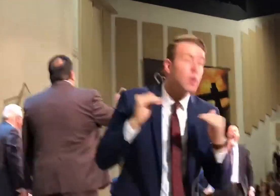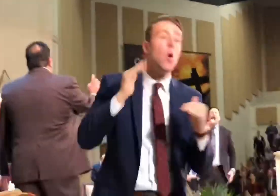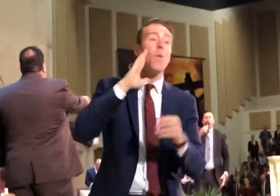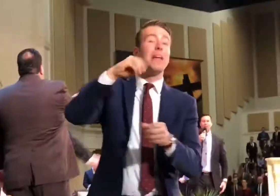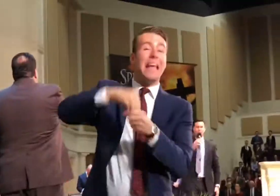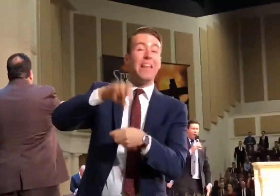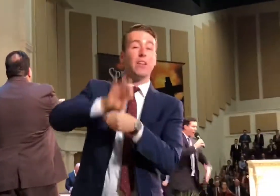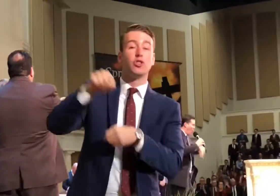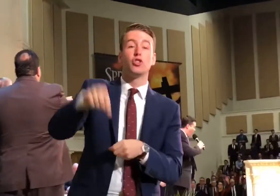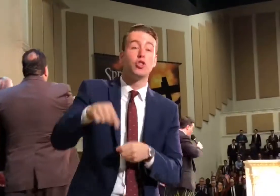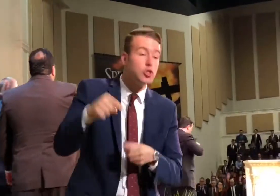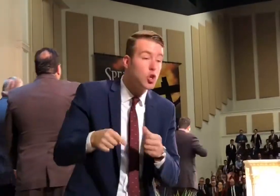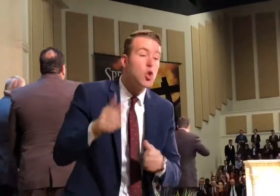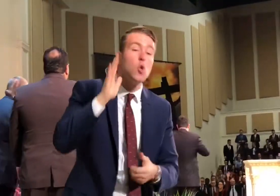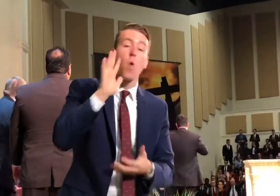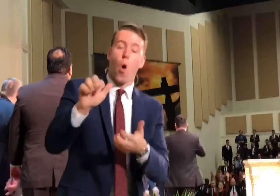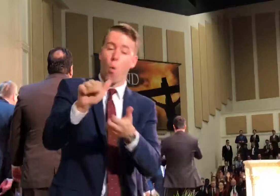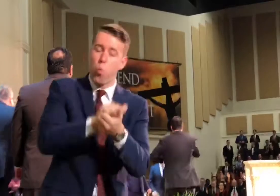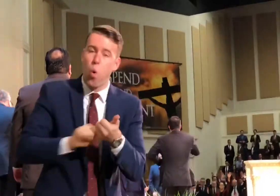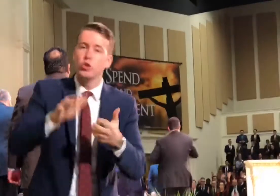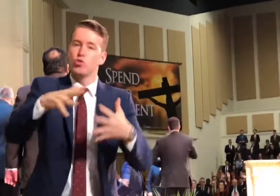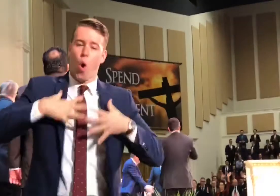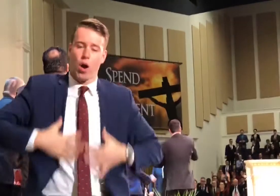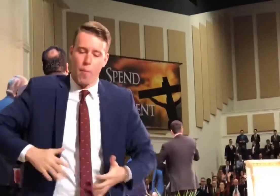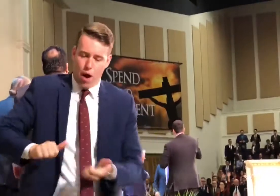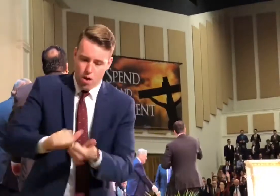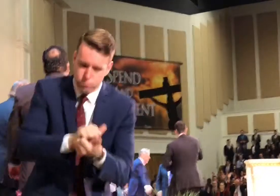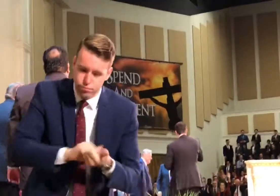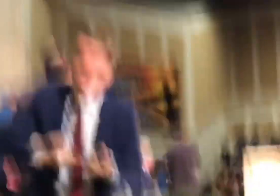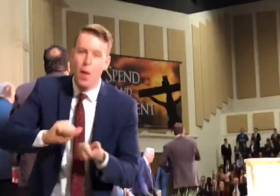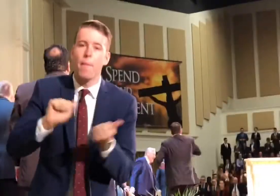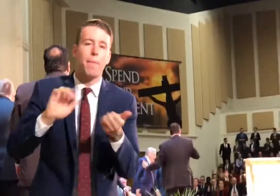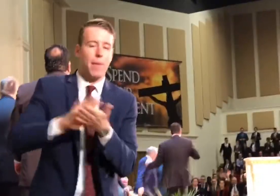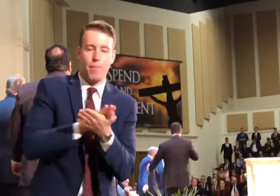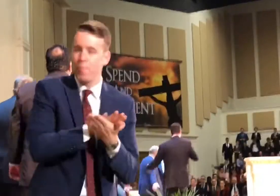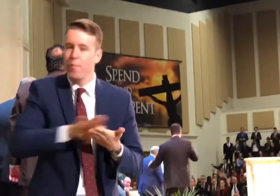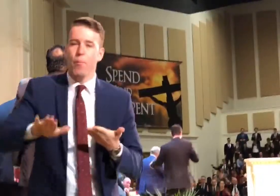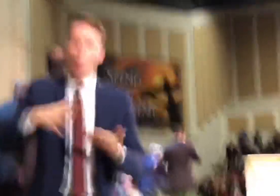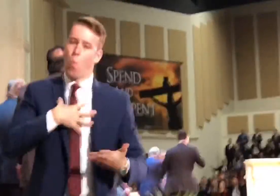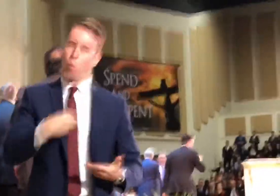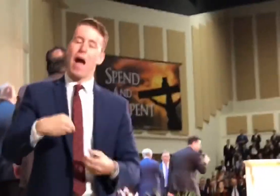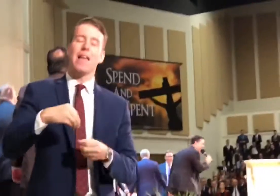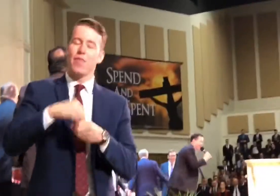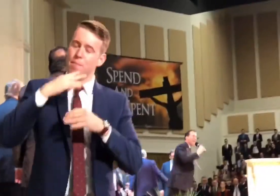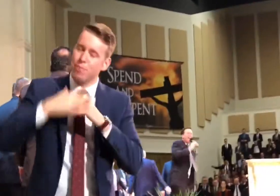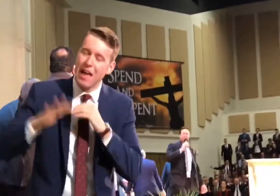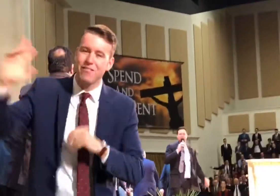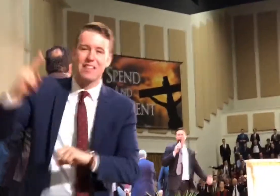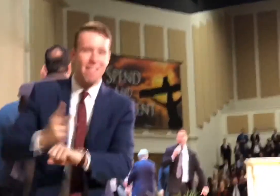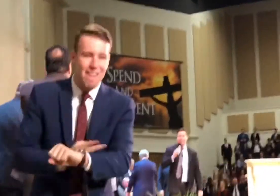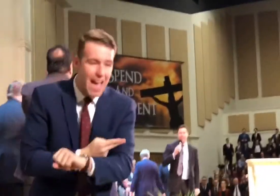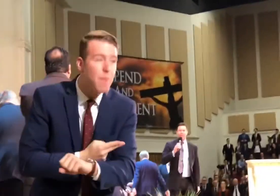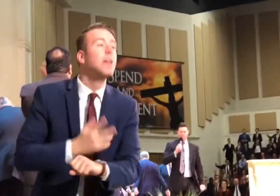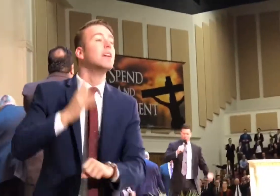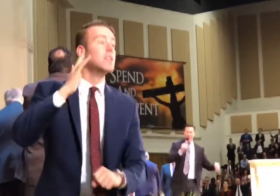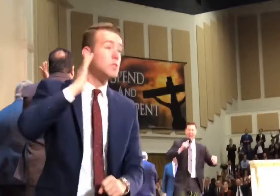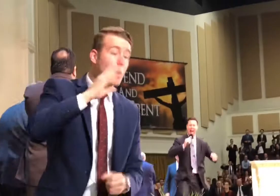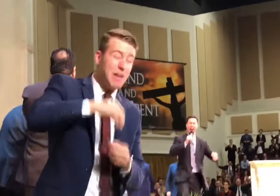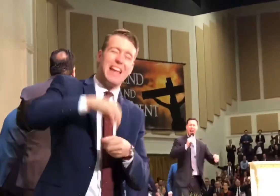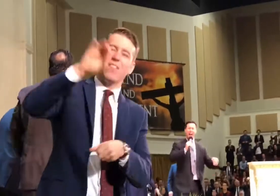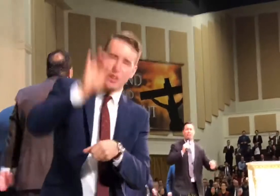church that you're going to wash your garments and make them white in the blood of the Lamb. It's going to be in